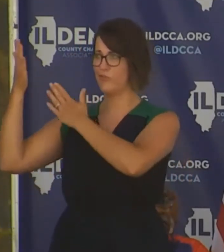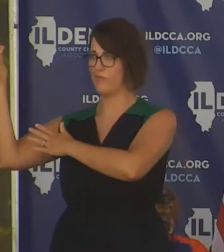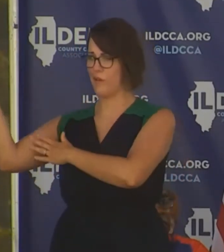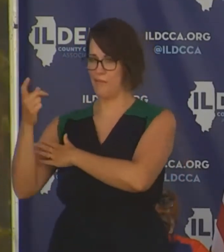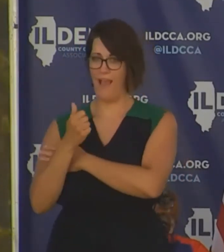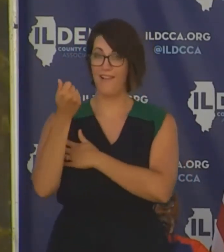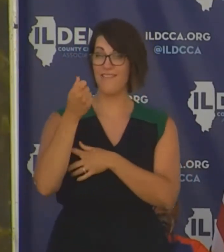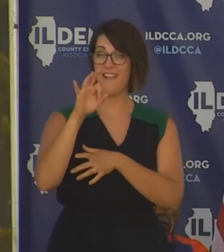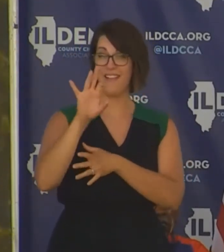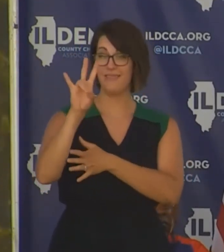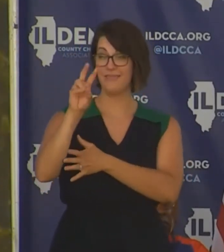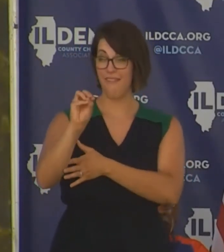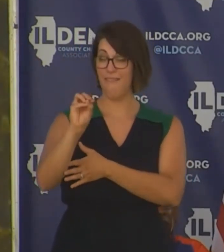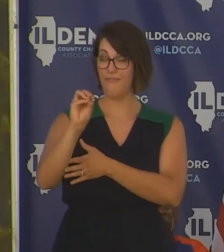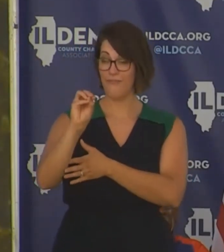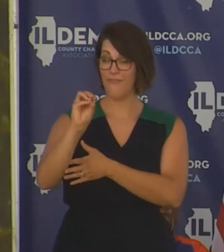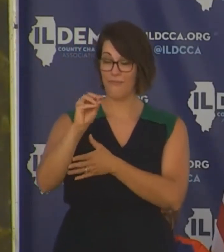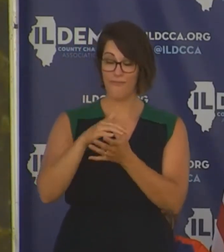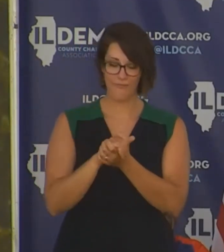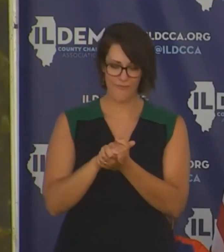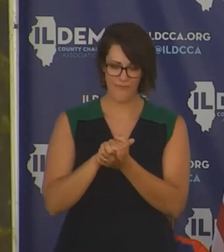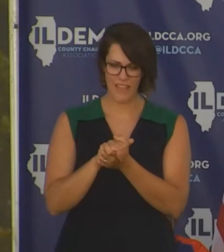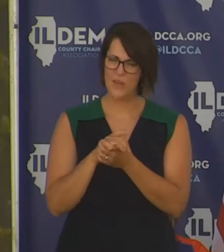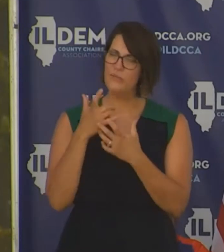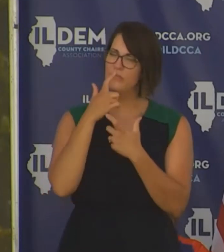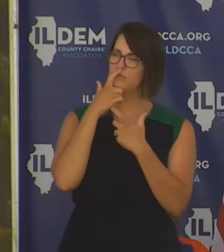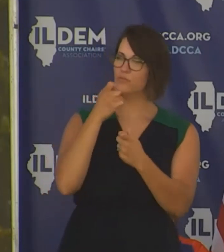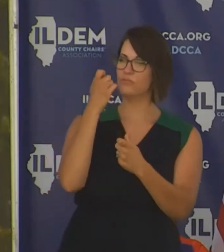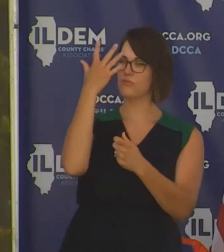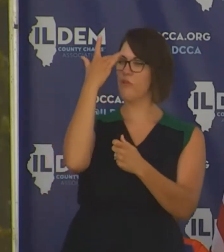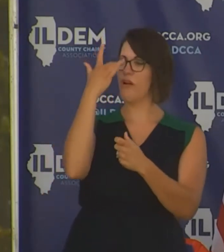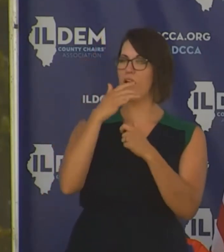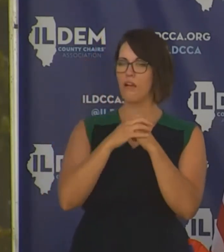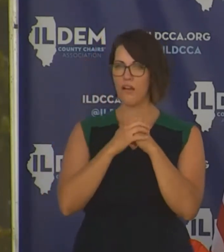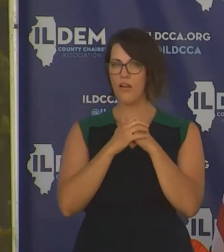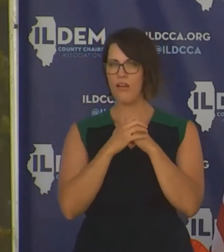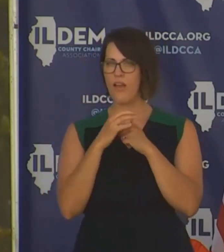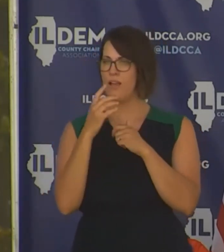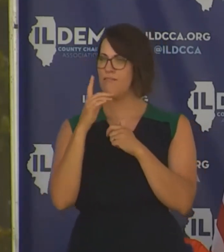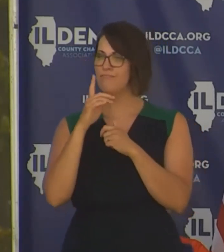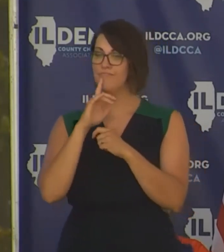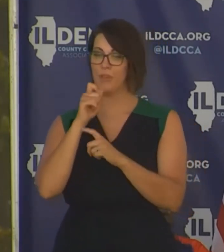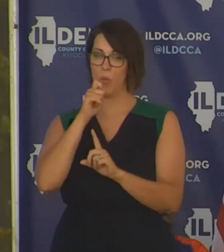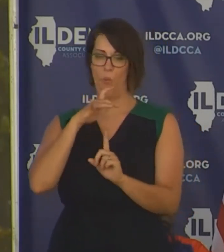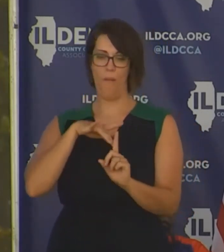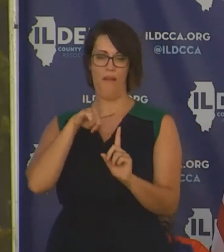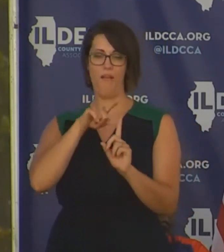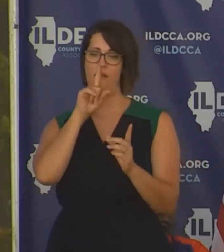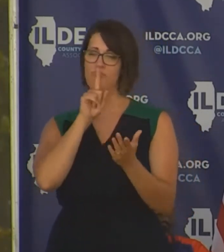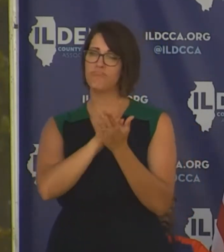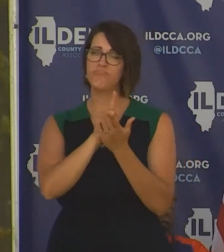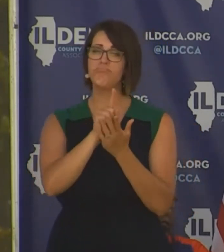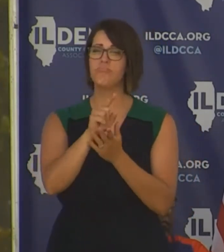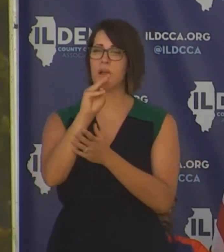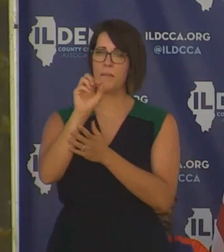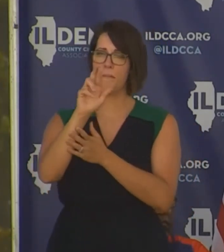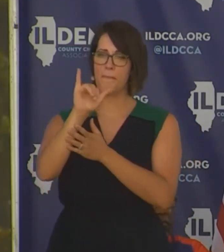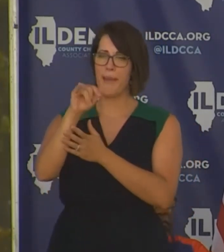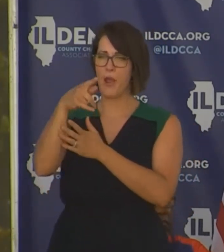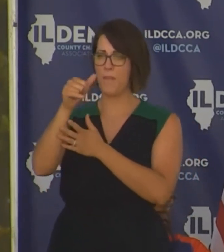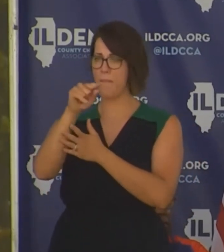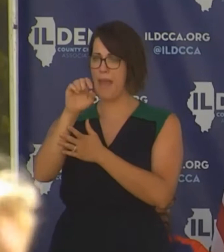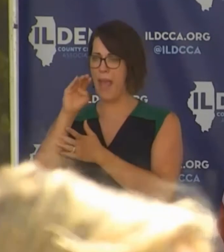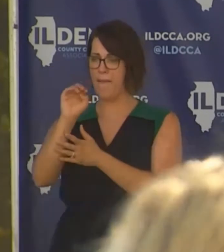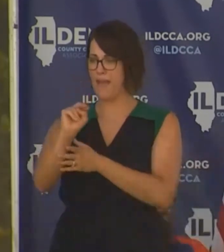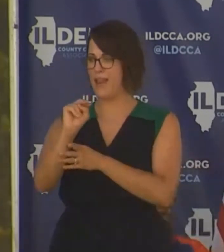1970. It was kind of interesting because I fell in love with a young lady, Mary Tapman, when I was a